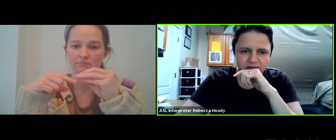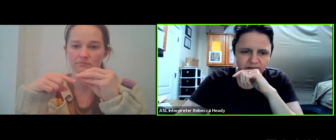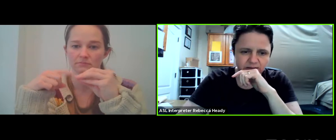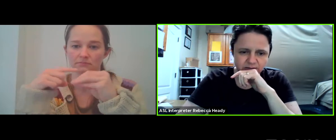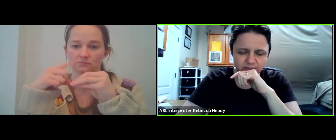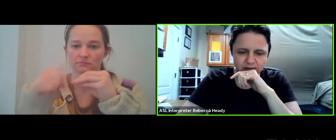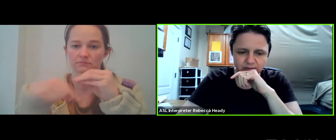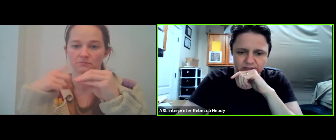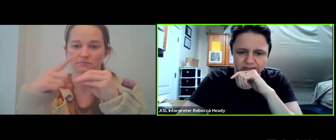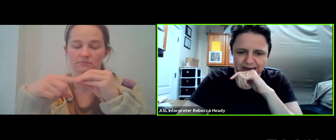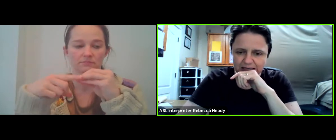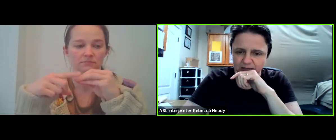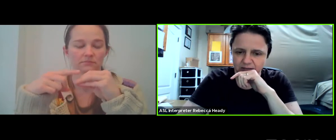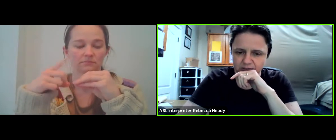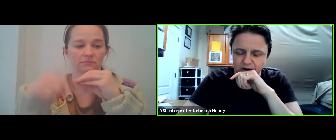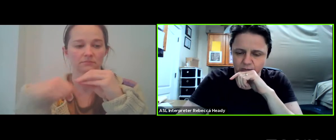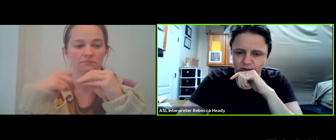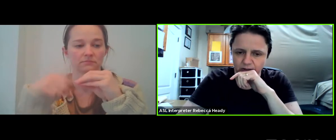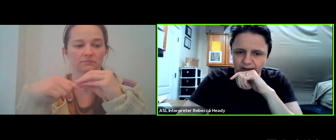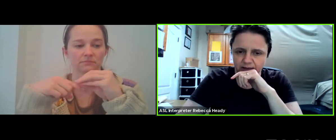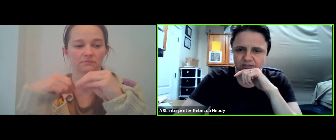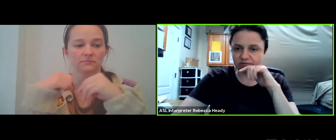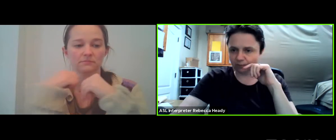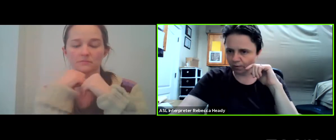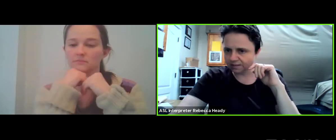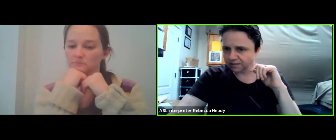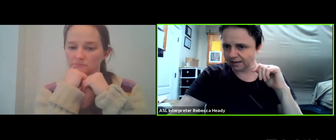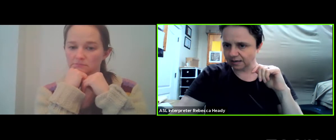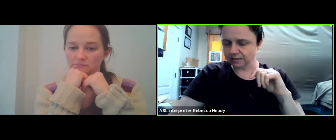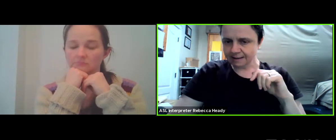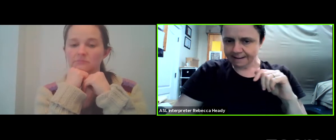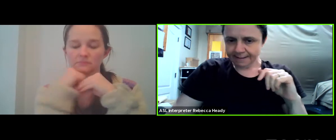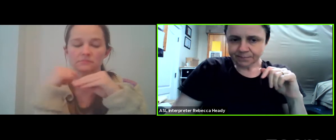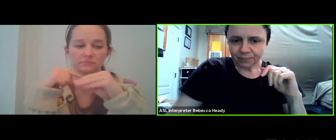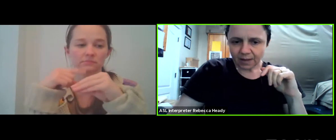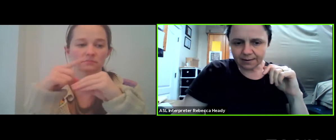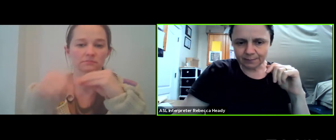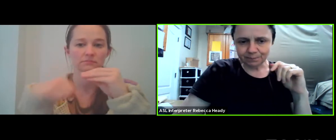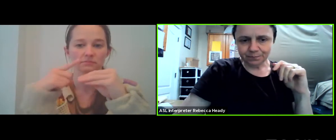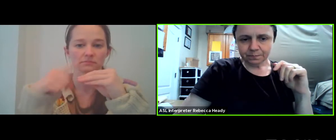the way that he's like signing it. It's not really like a different way to sign it.